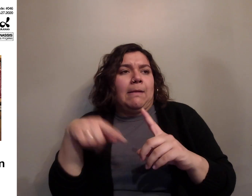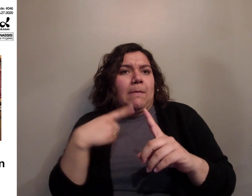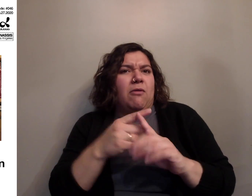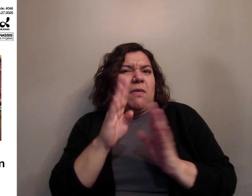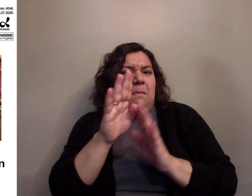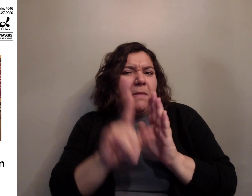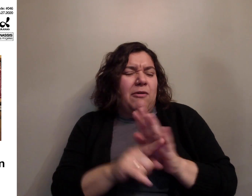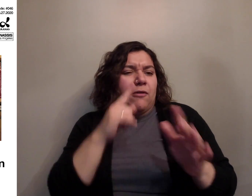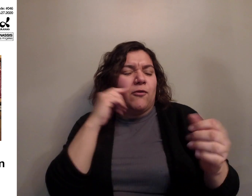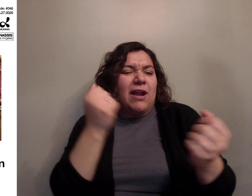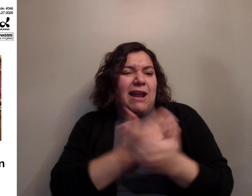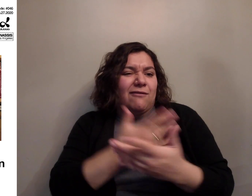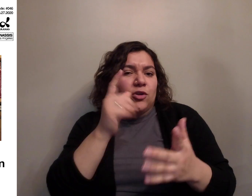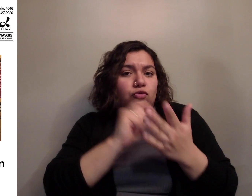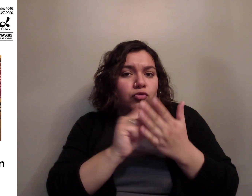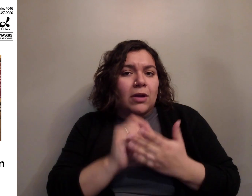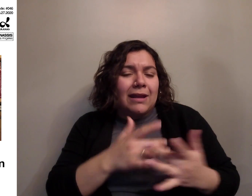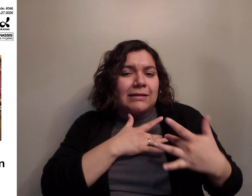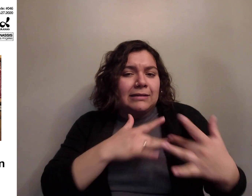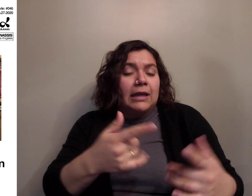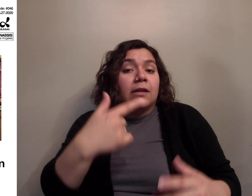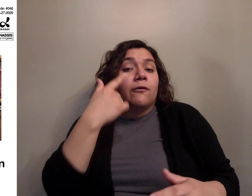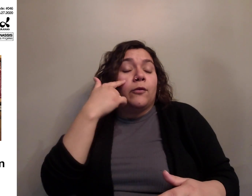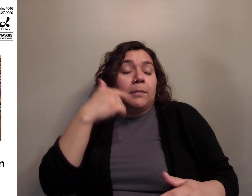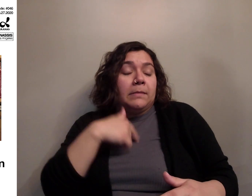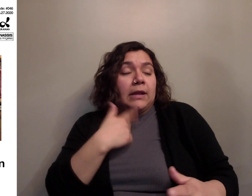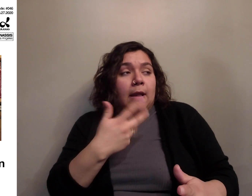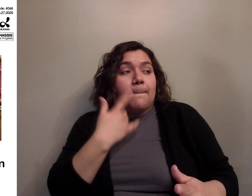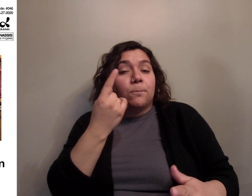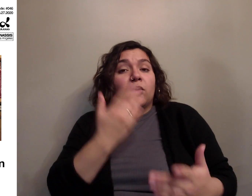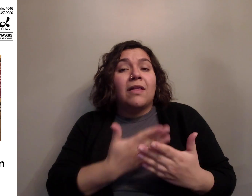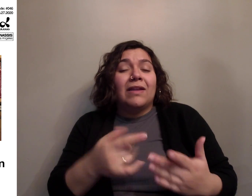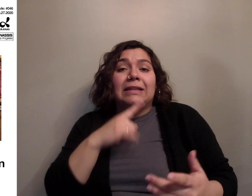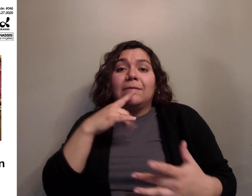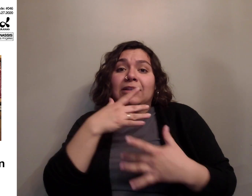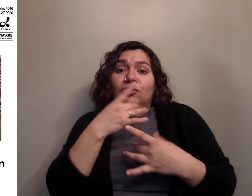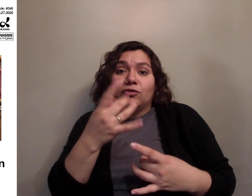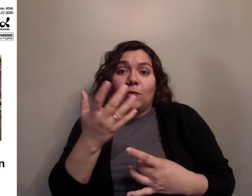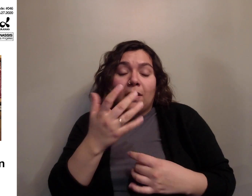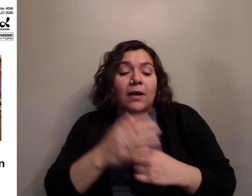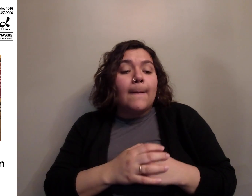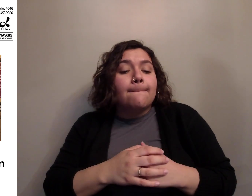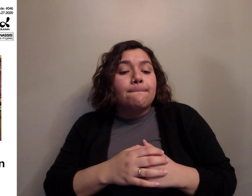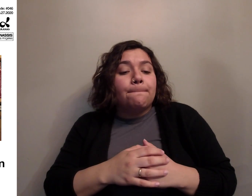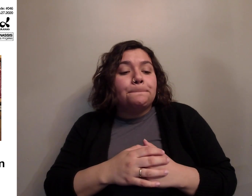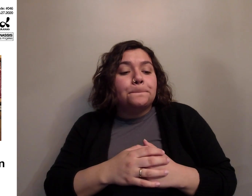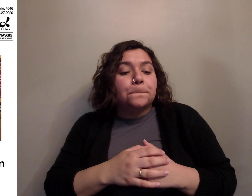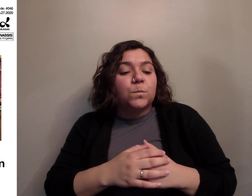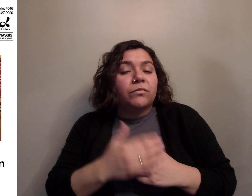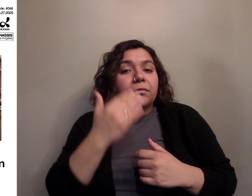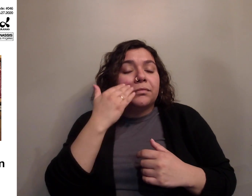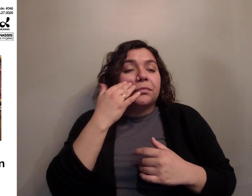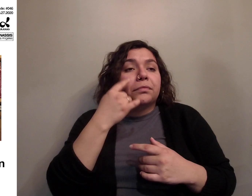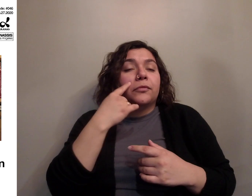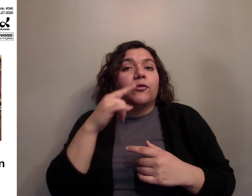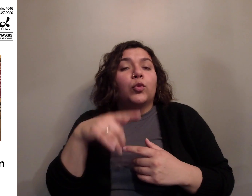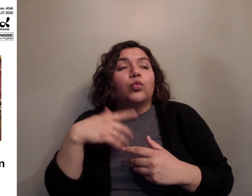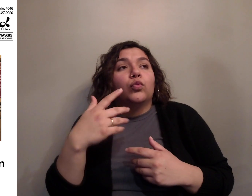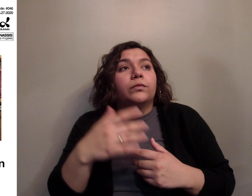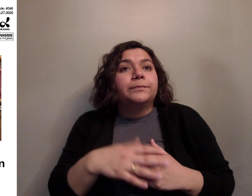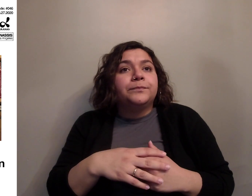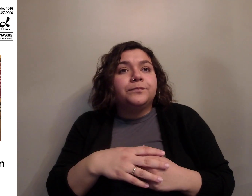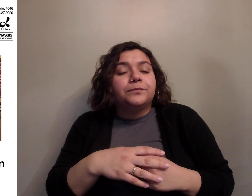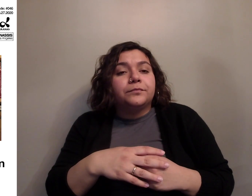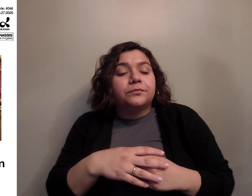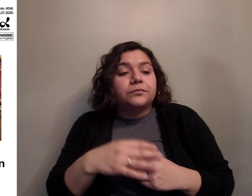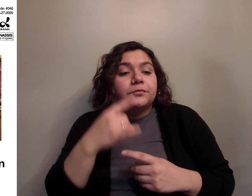it looms in the background of everything you write about, it seems to me. And one of the things that I'm so interested in is